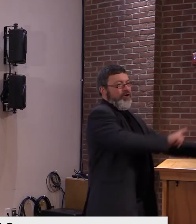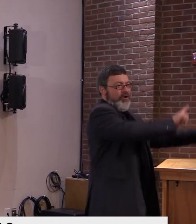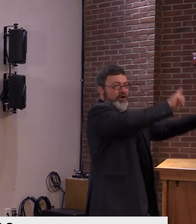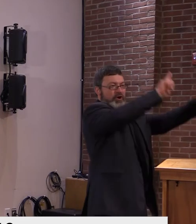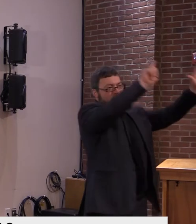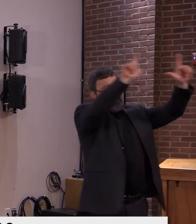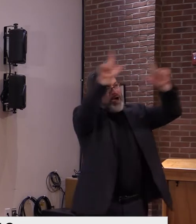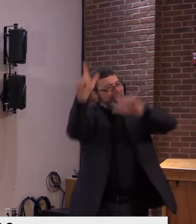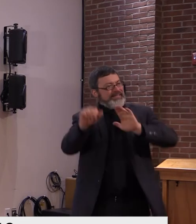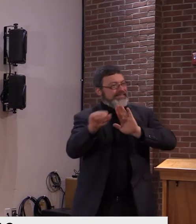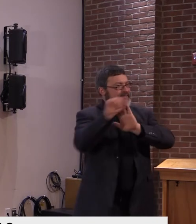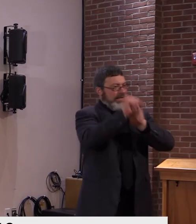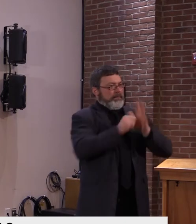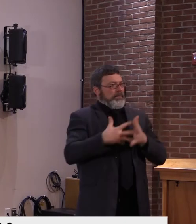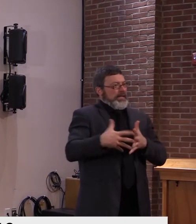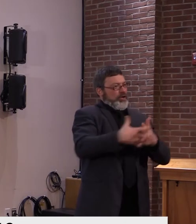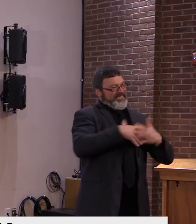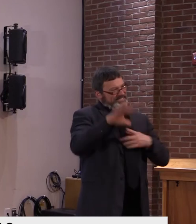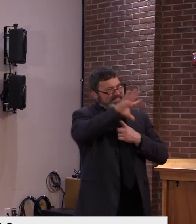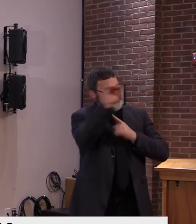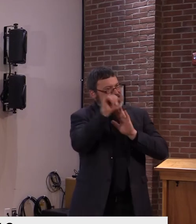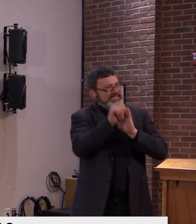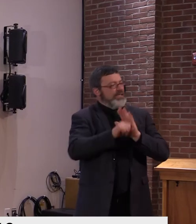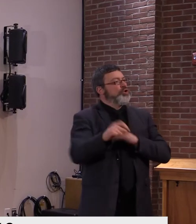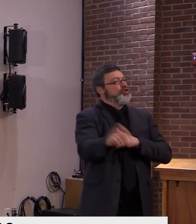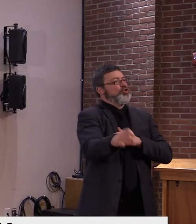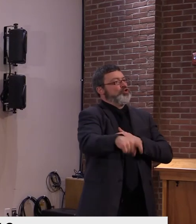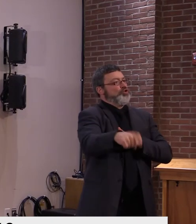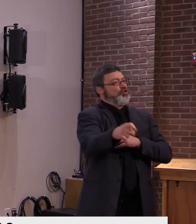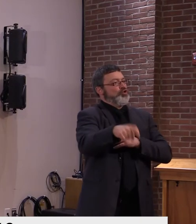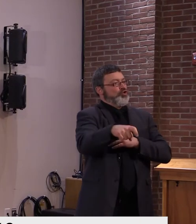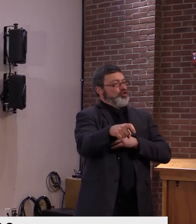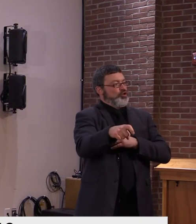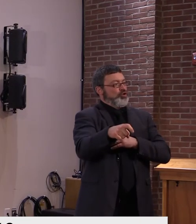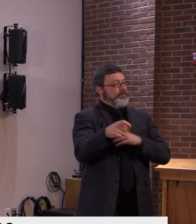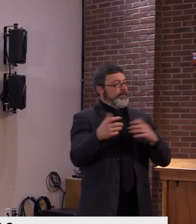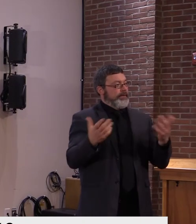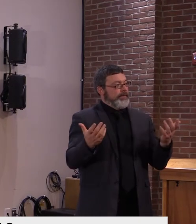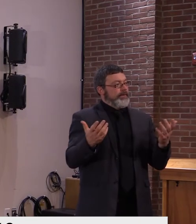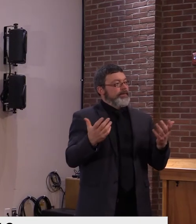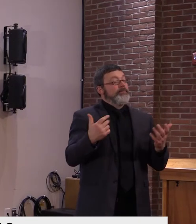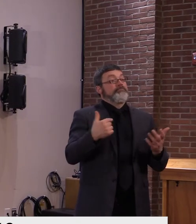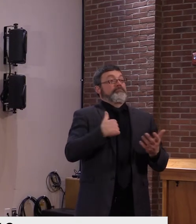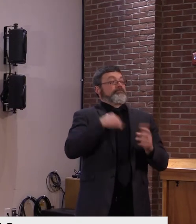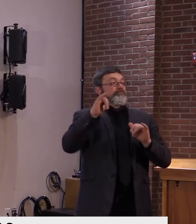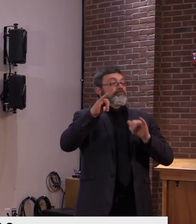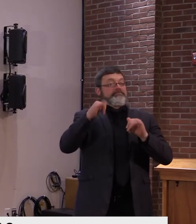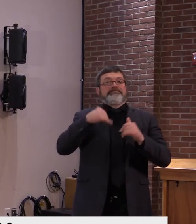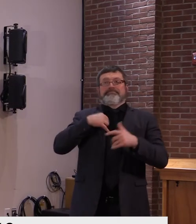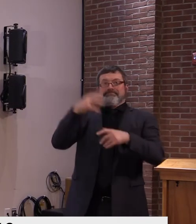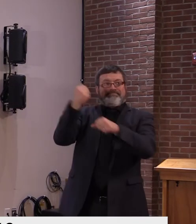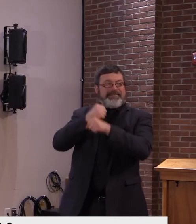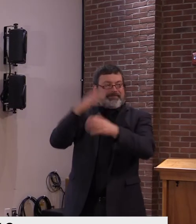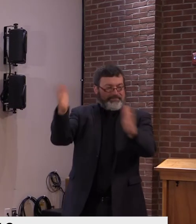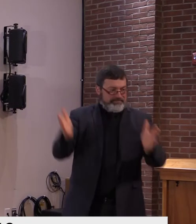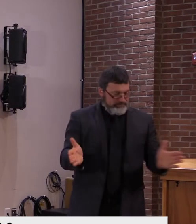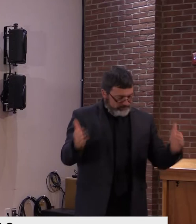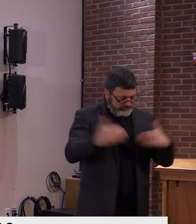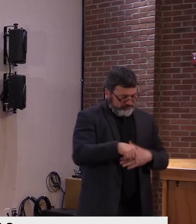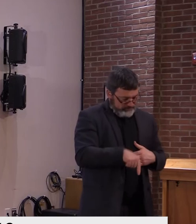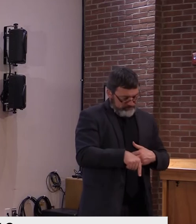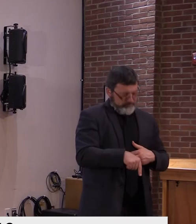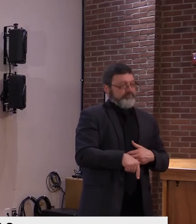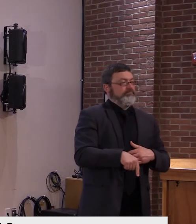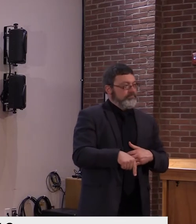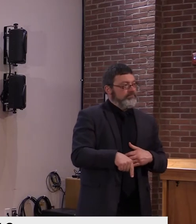We chose to have ours go to the UVM Medical Center which will probably be one of the few